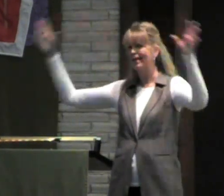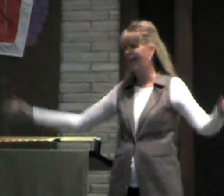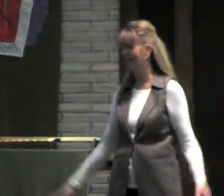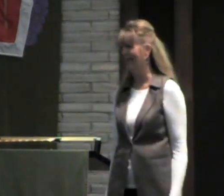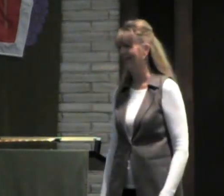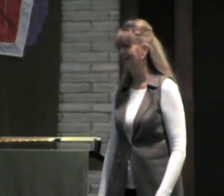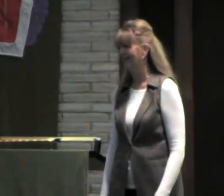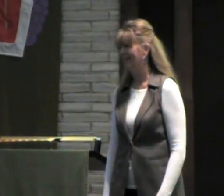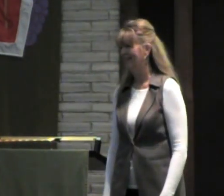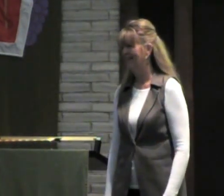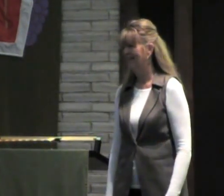not die for nothing.